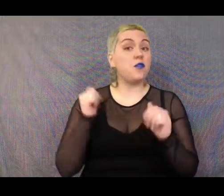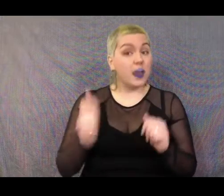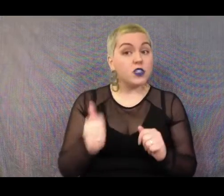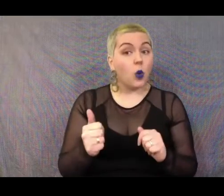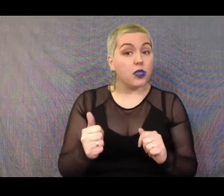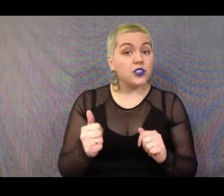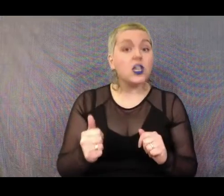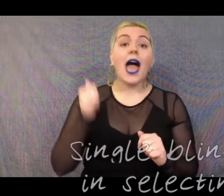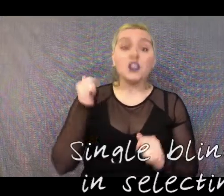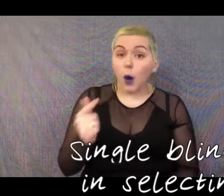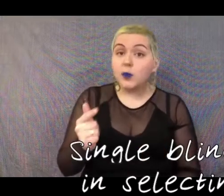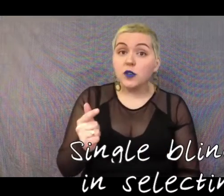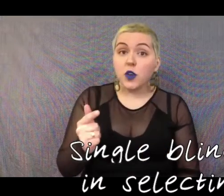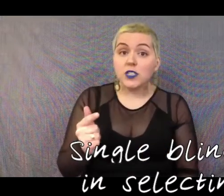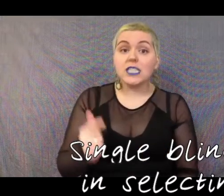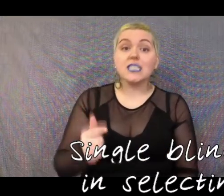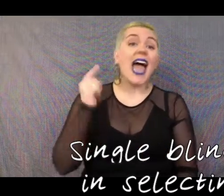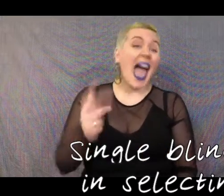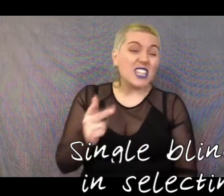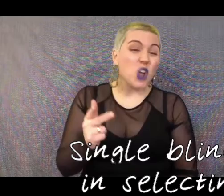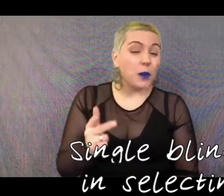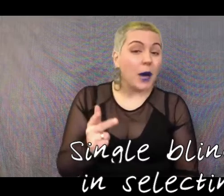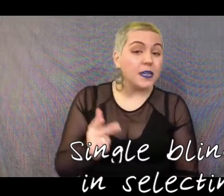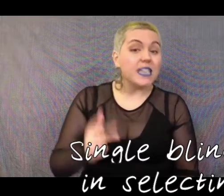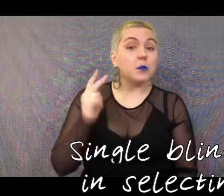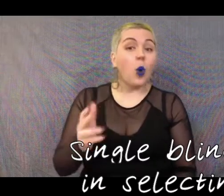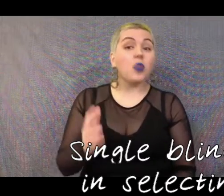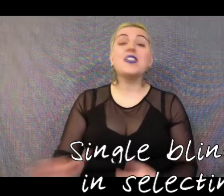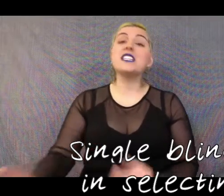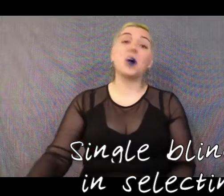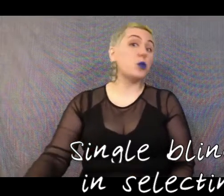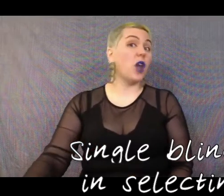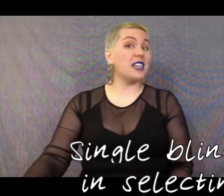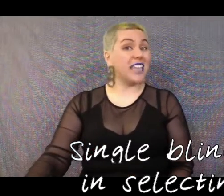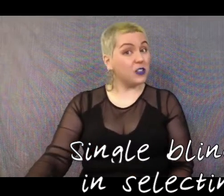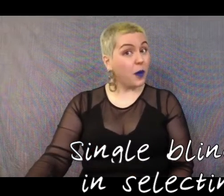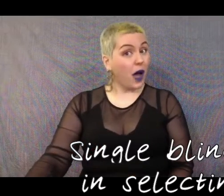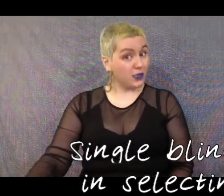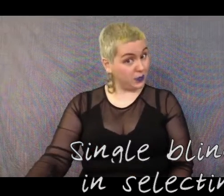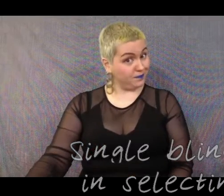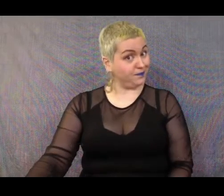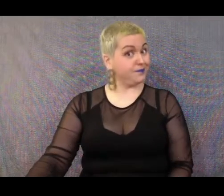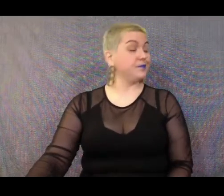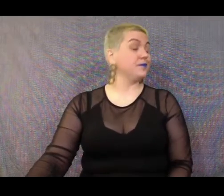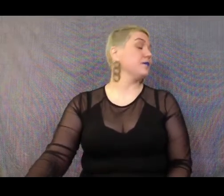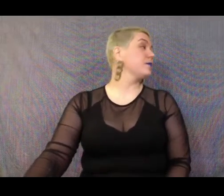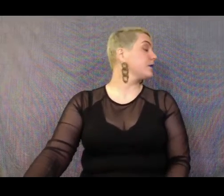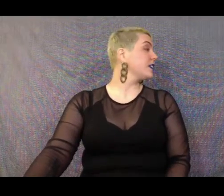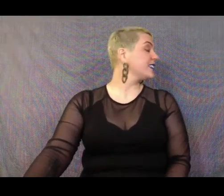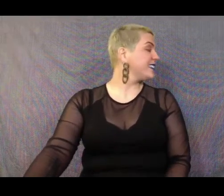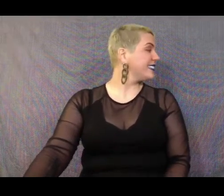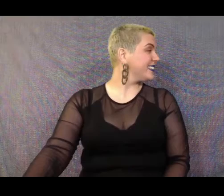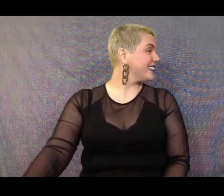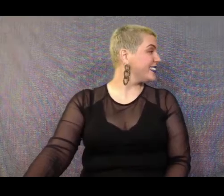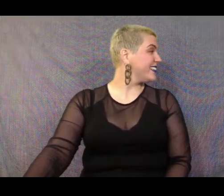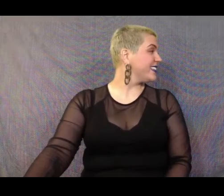from famous authors, top universities, and top companies more than their double-blind counterparts. These